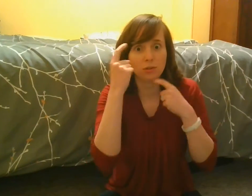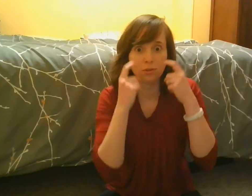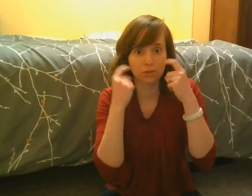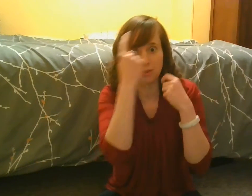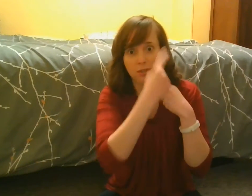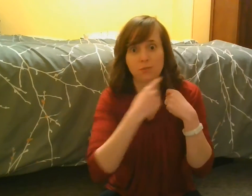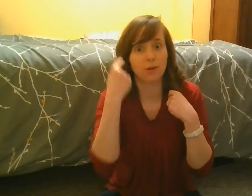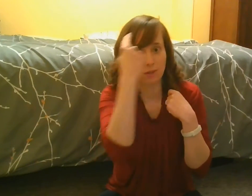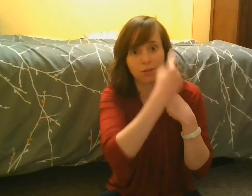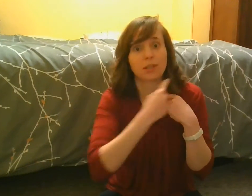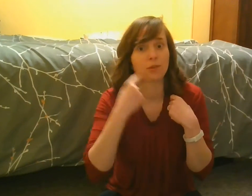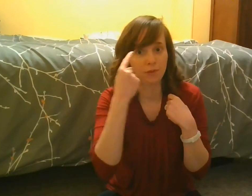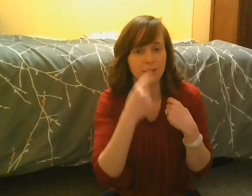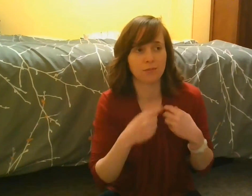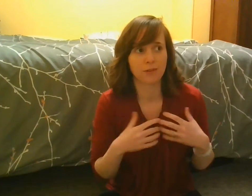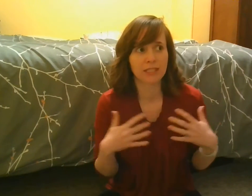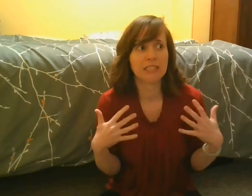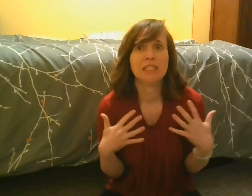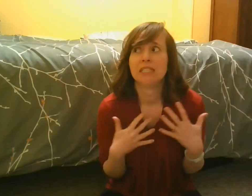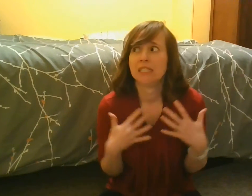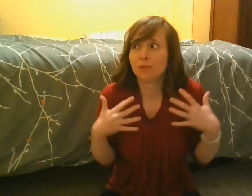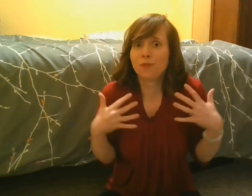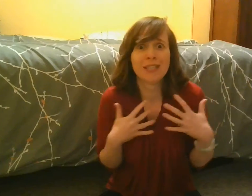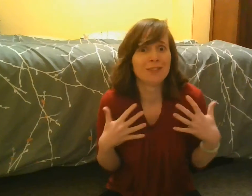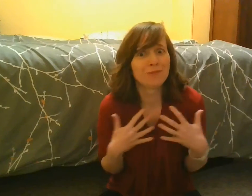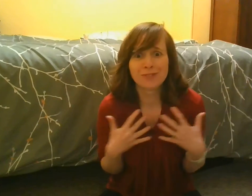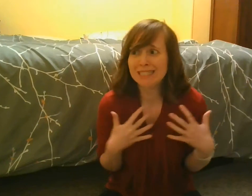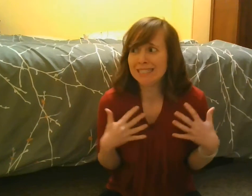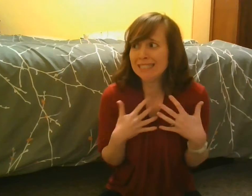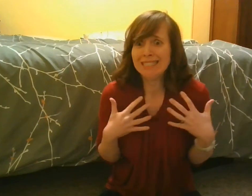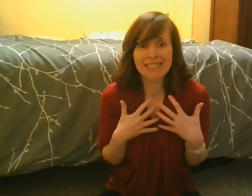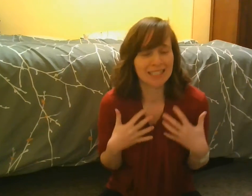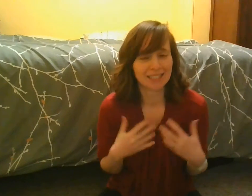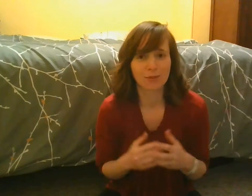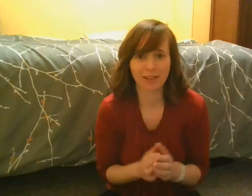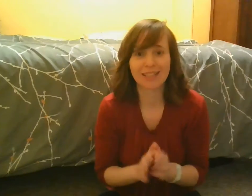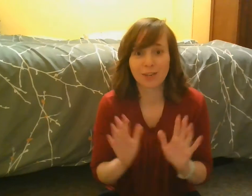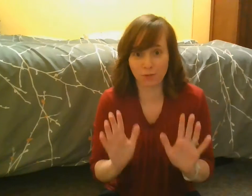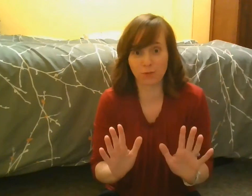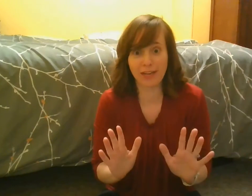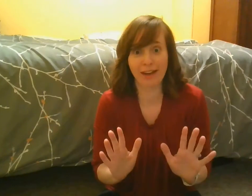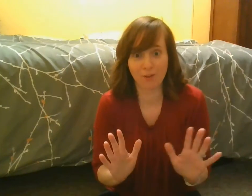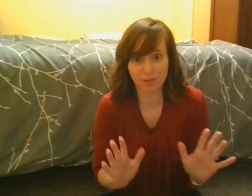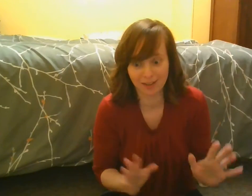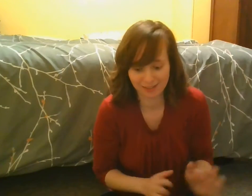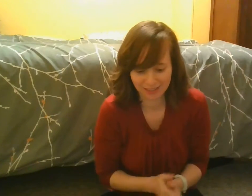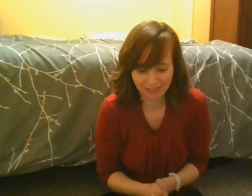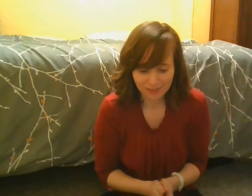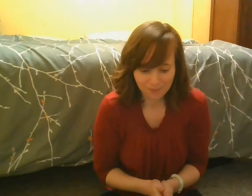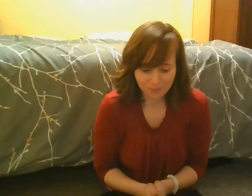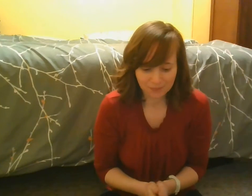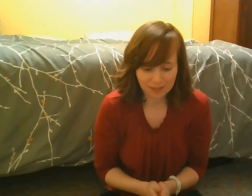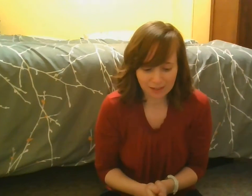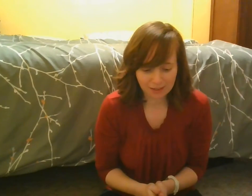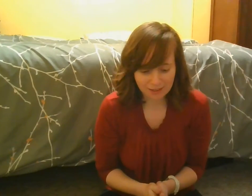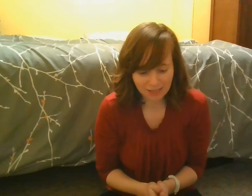look, you want to look like you're feeling afraid. Feeling free. Okay, like you're freaking out kind of thing.